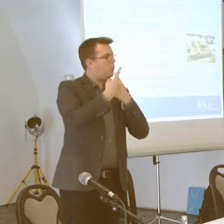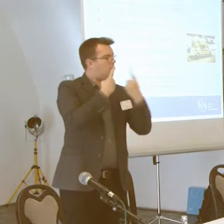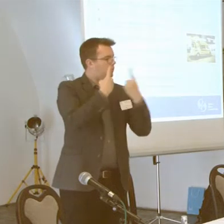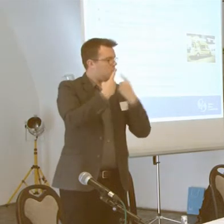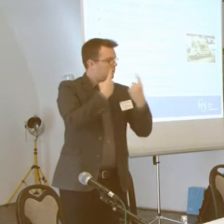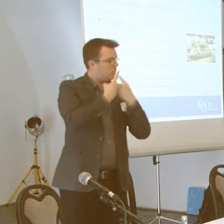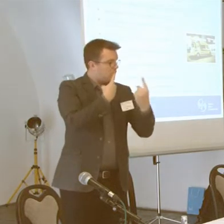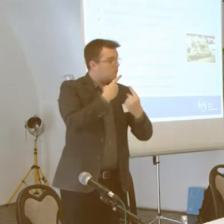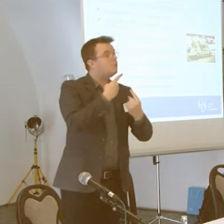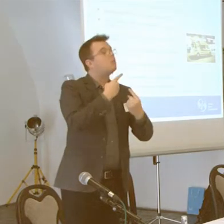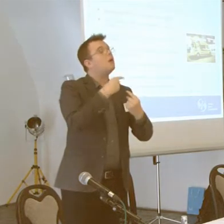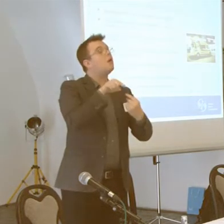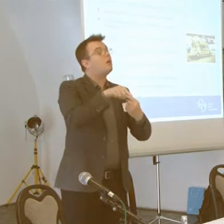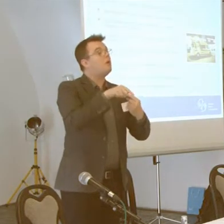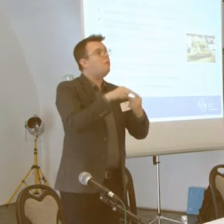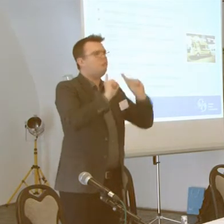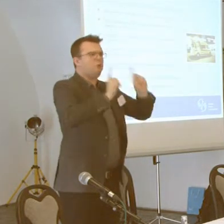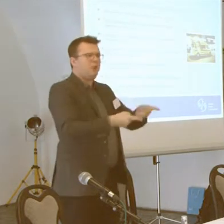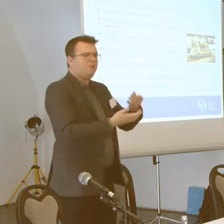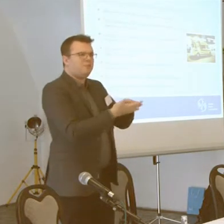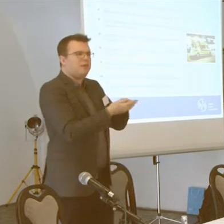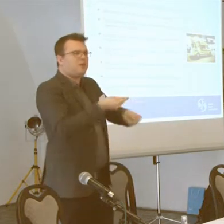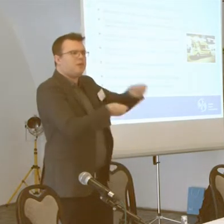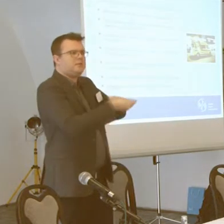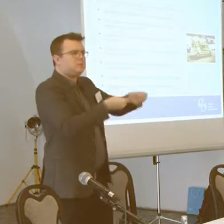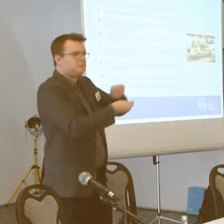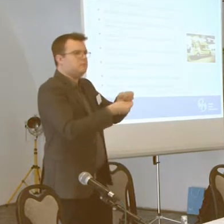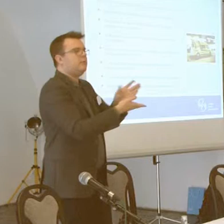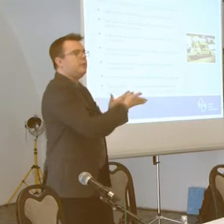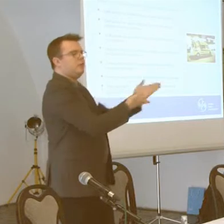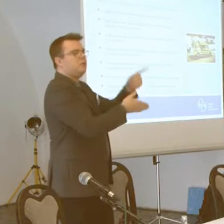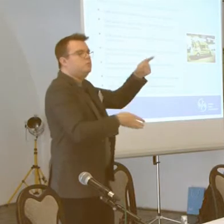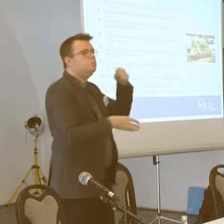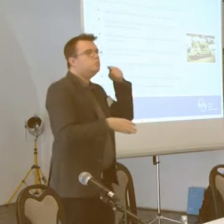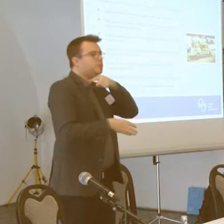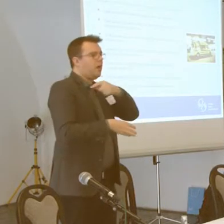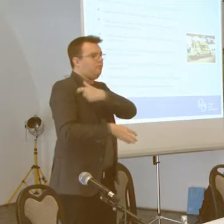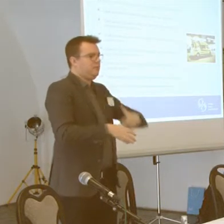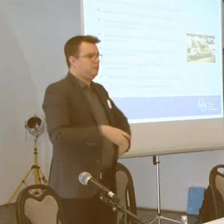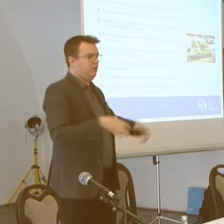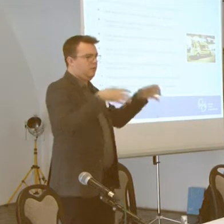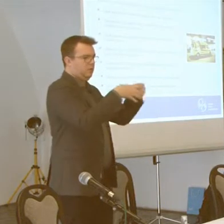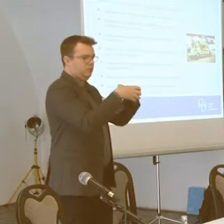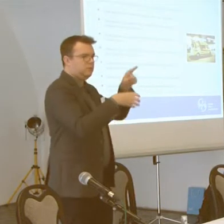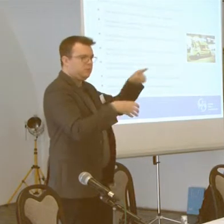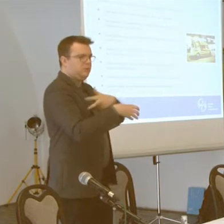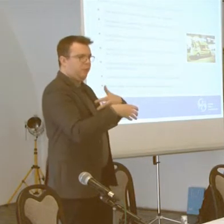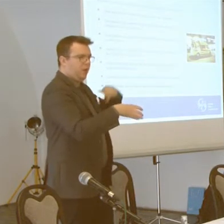when you need to be with a psychologist. And regarding the payment, it's paid from